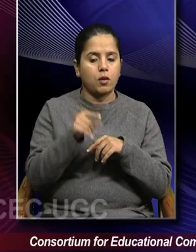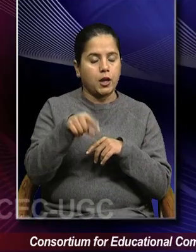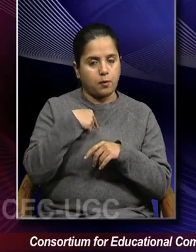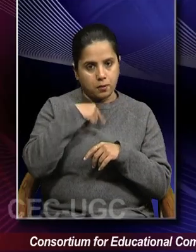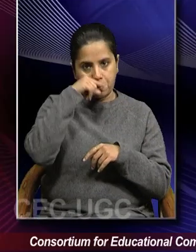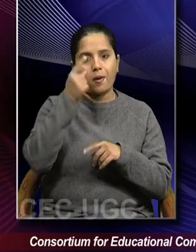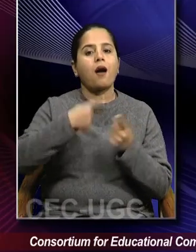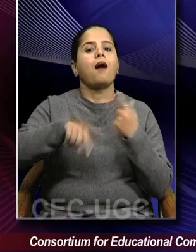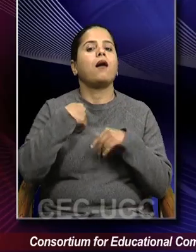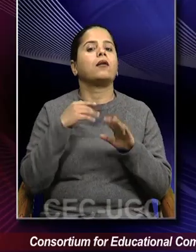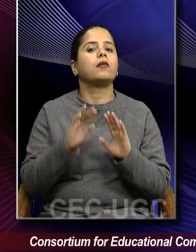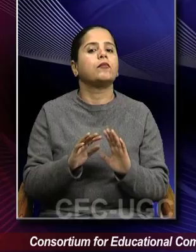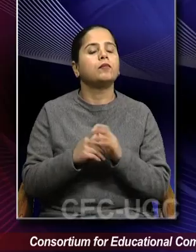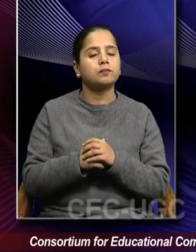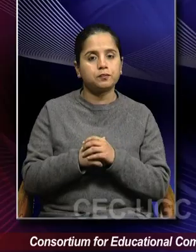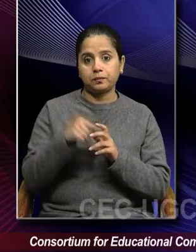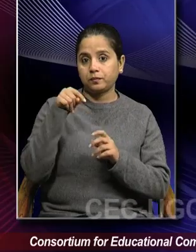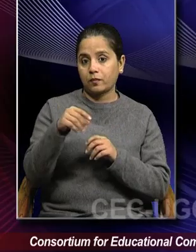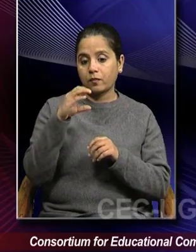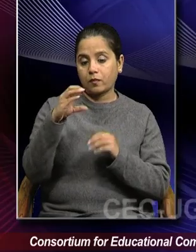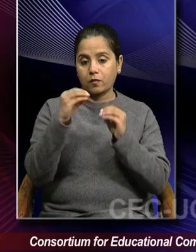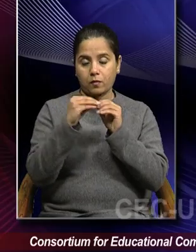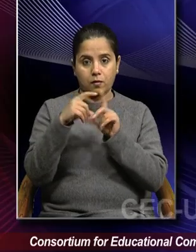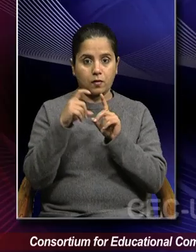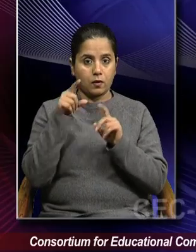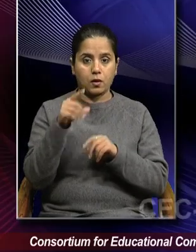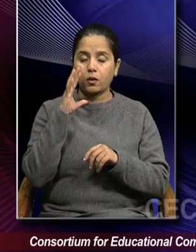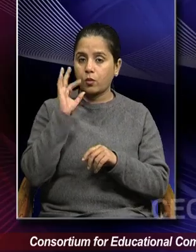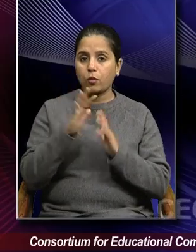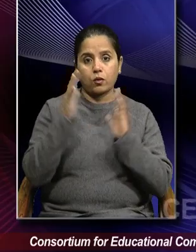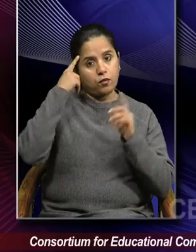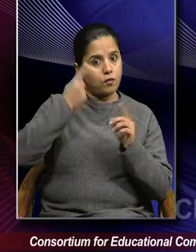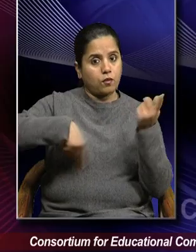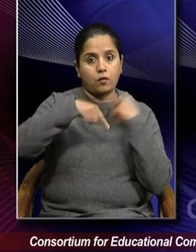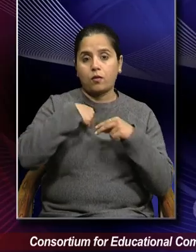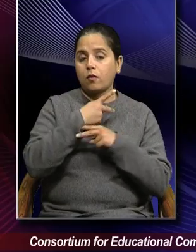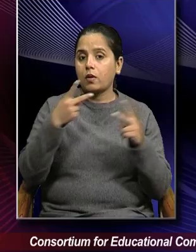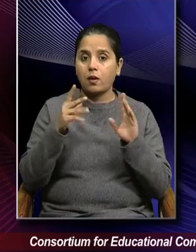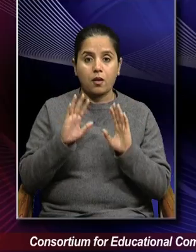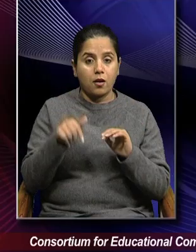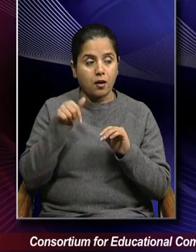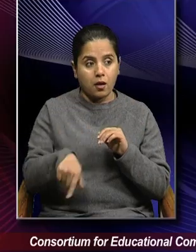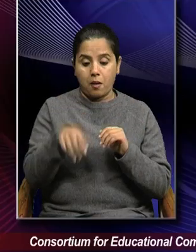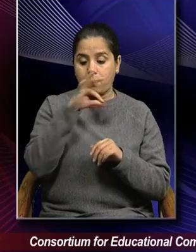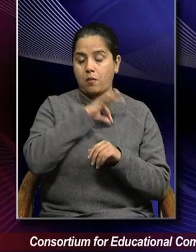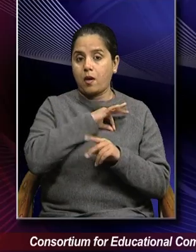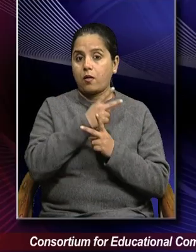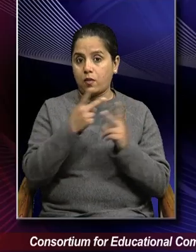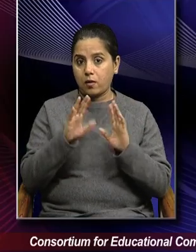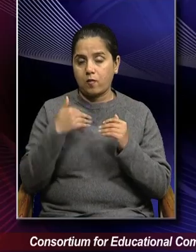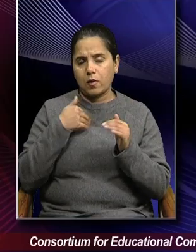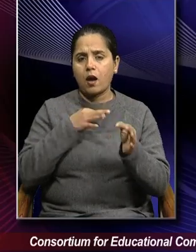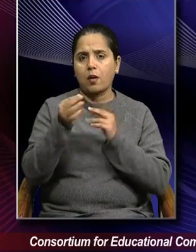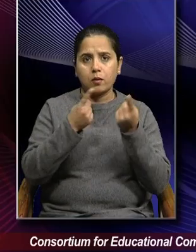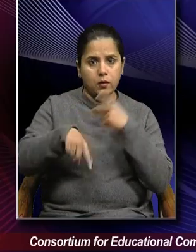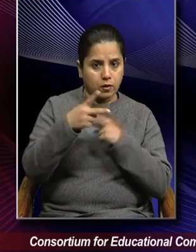for us. So this CBDC matters a lot for us because of these benefits. I will be explaining